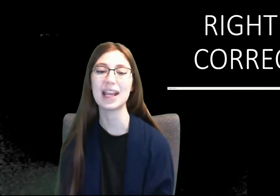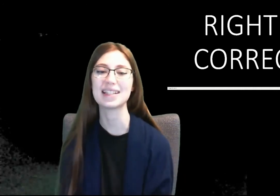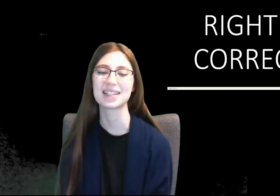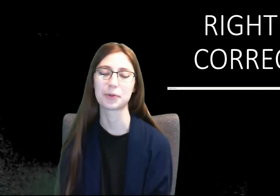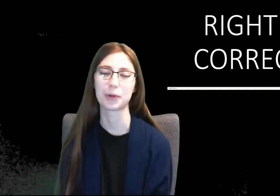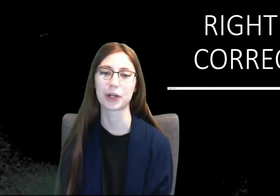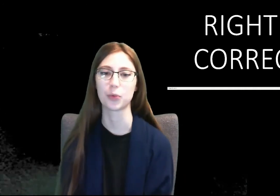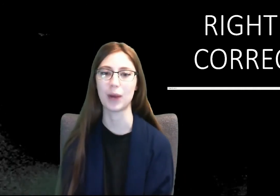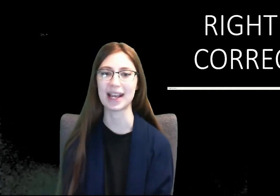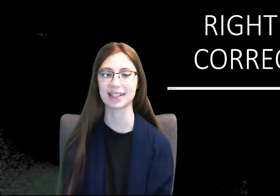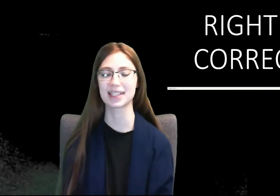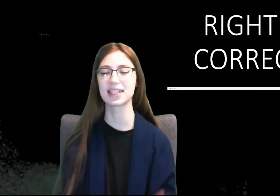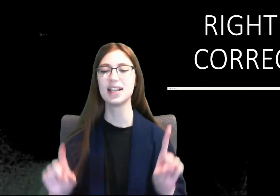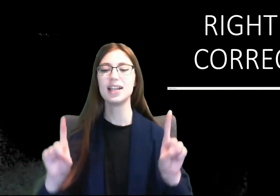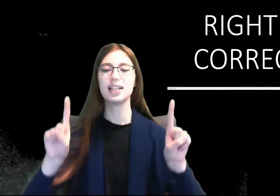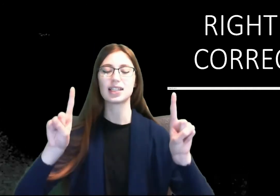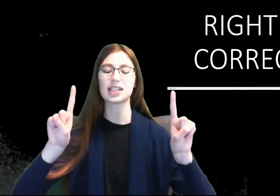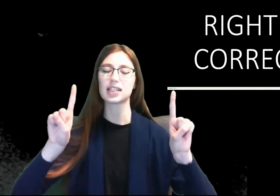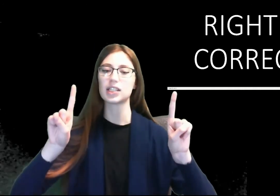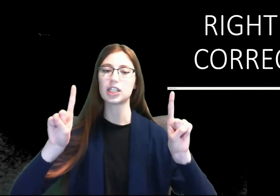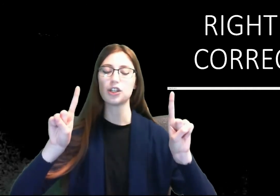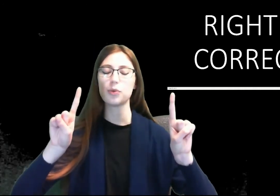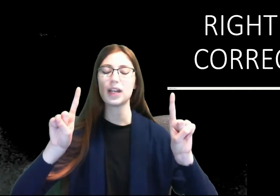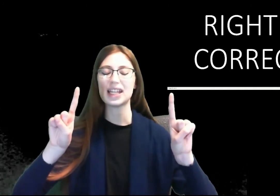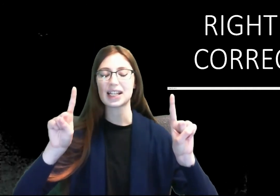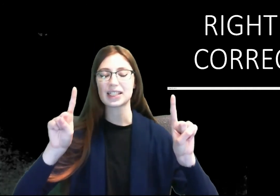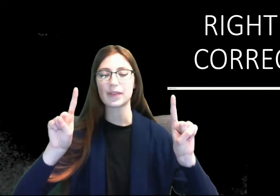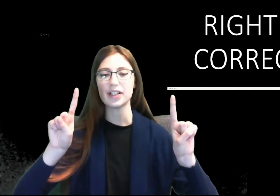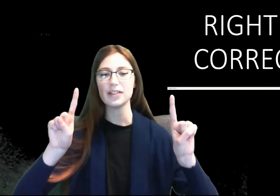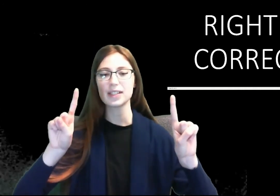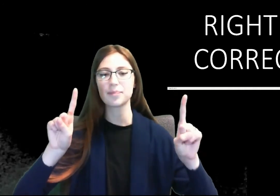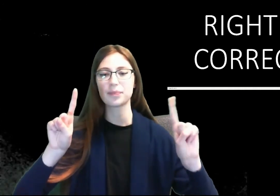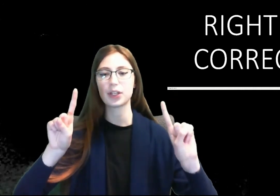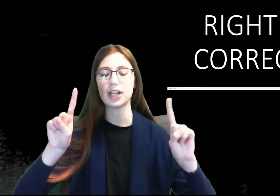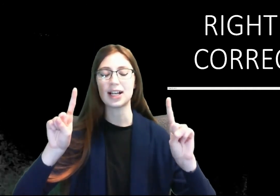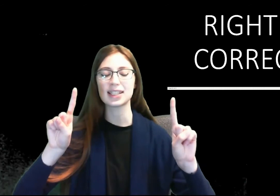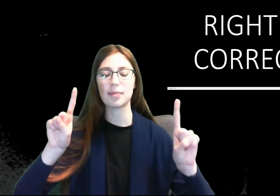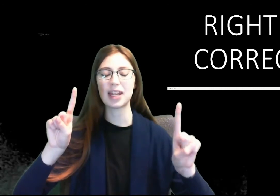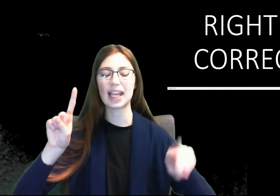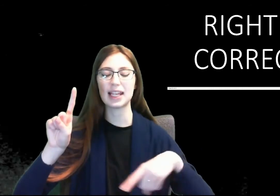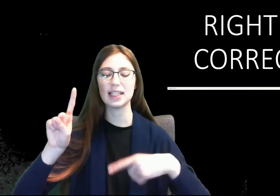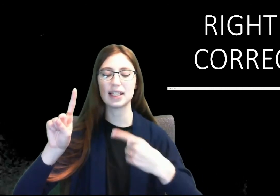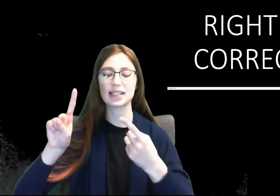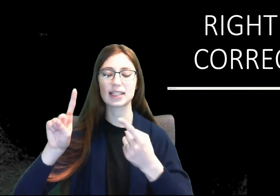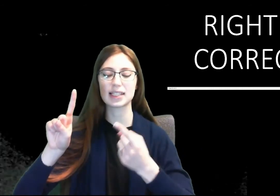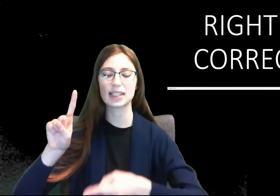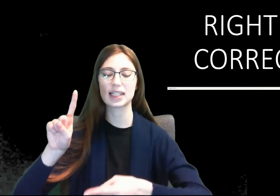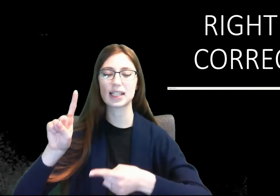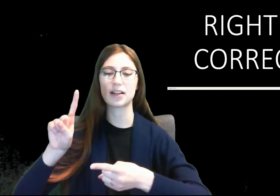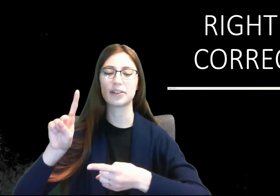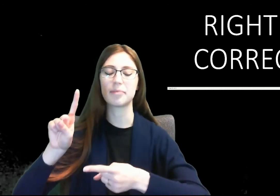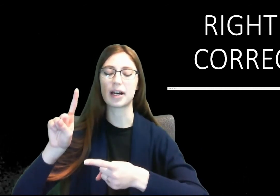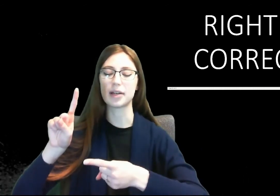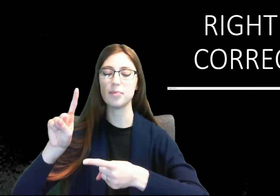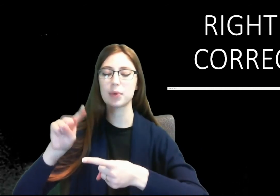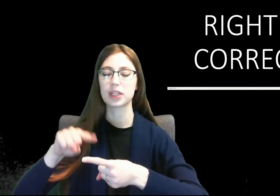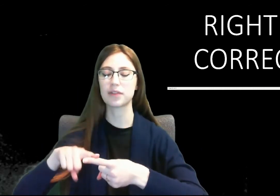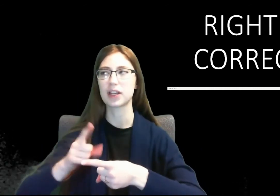Right or correct. This is 2 index fingers. Your non-dominant hand is sitting on the bottom with your